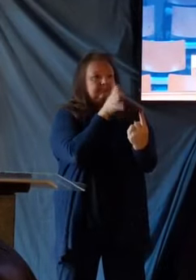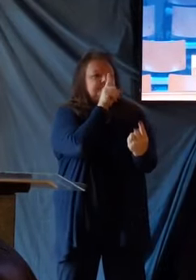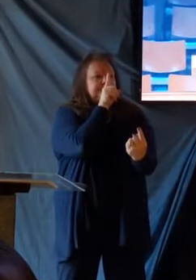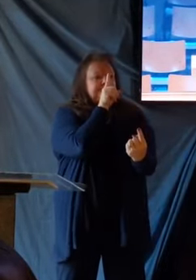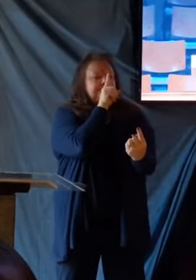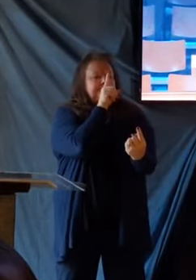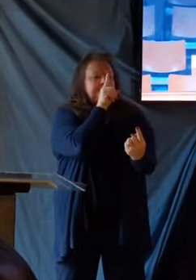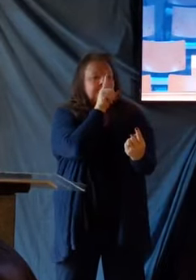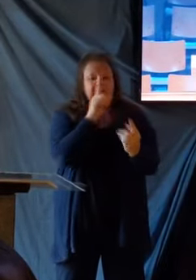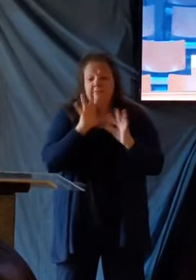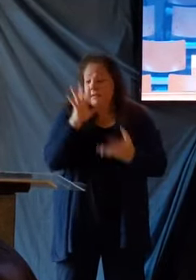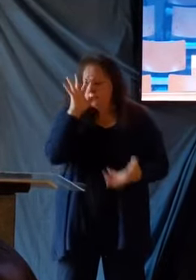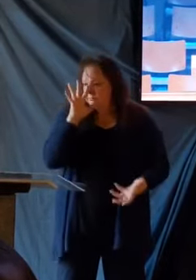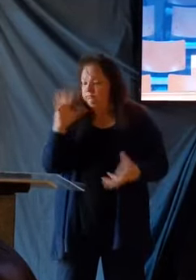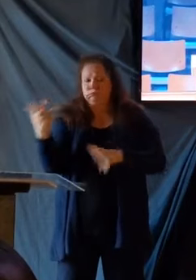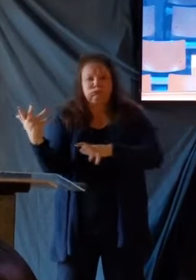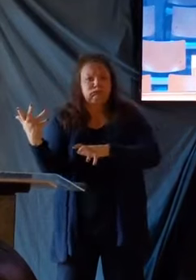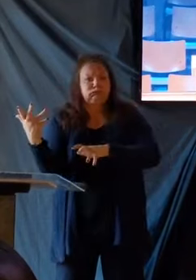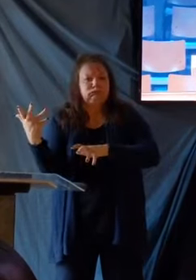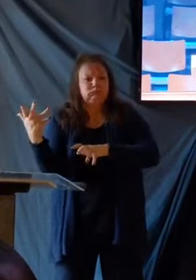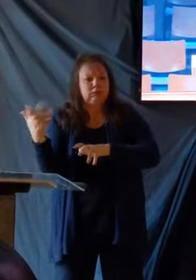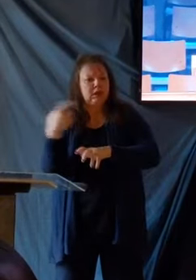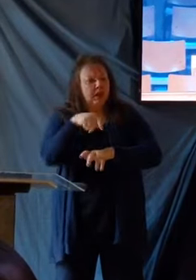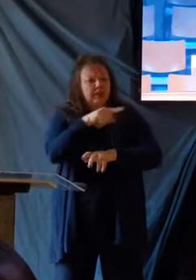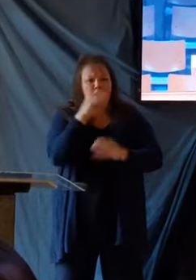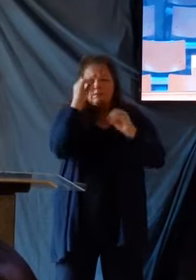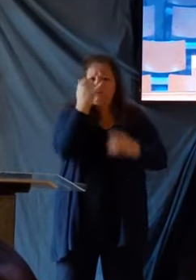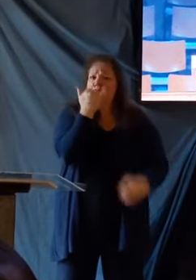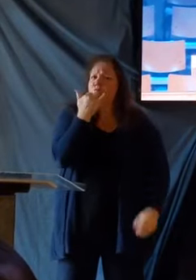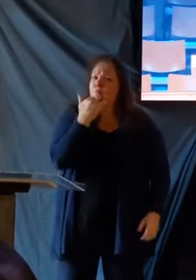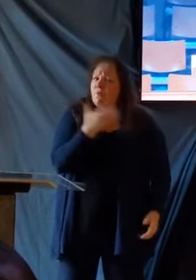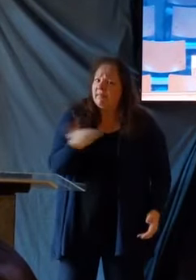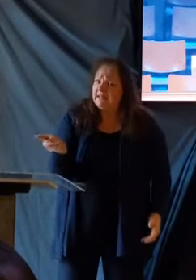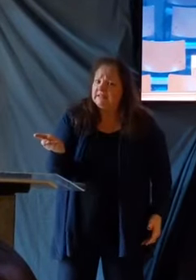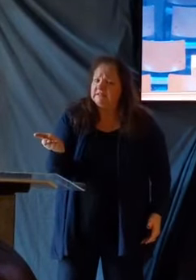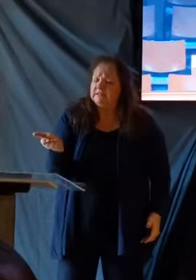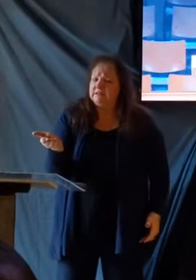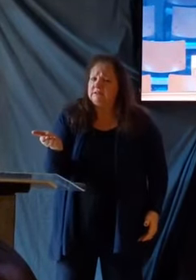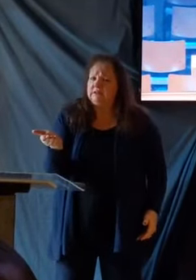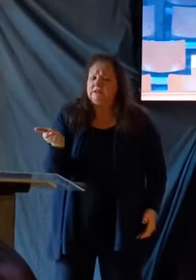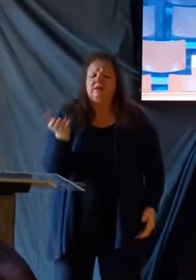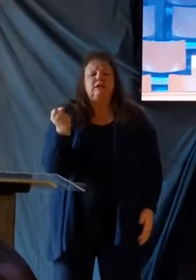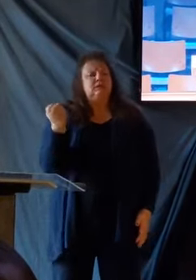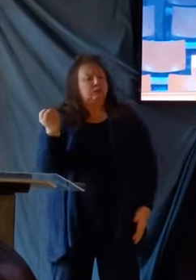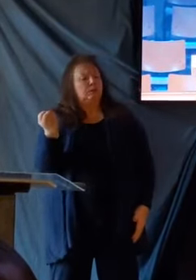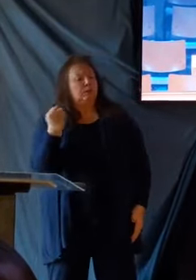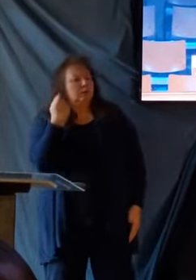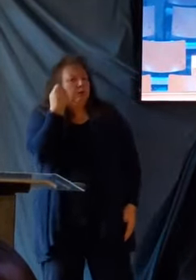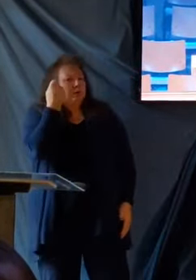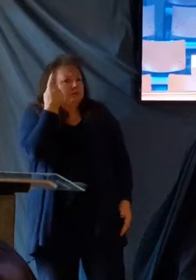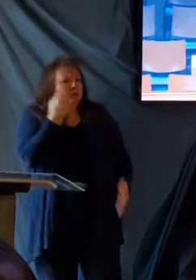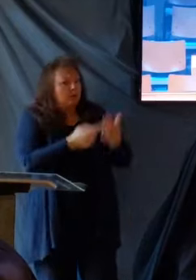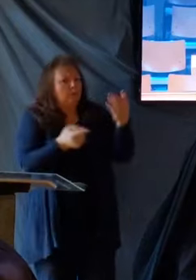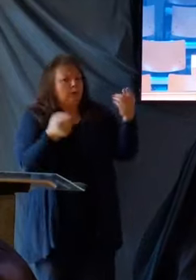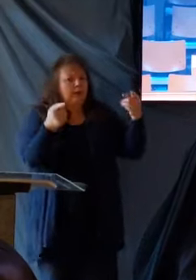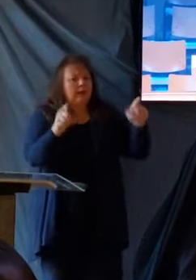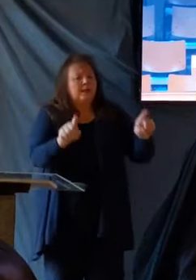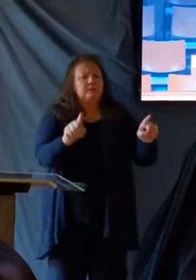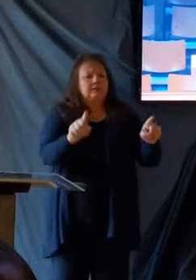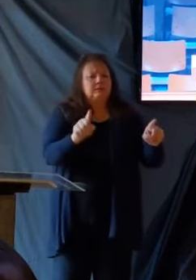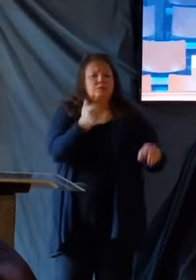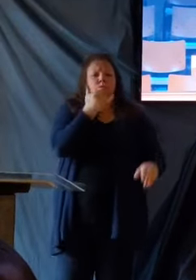upsetting whole families, teaching things they shouldn't teach. So you see what happens.